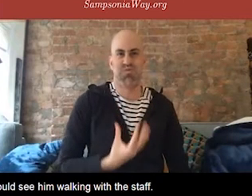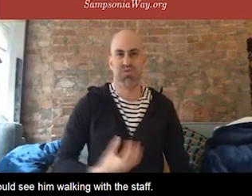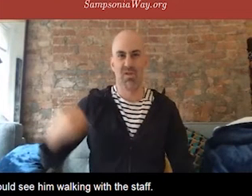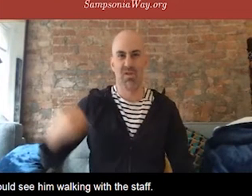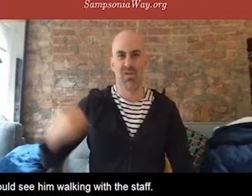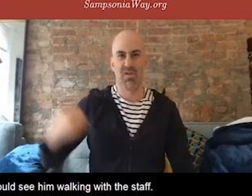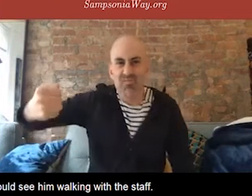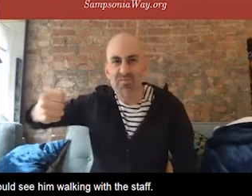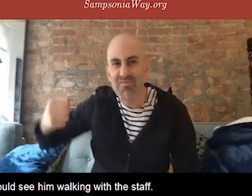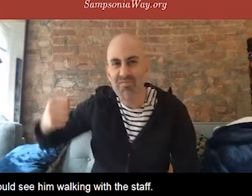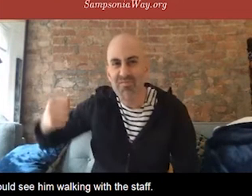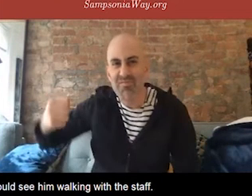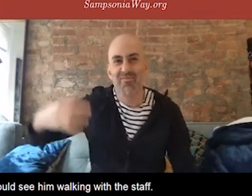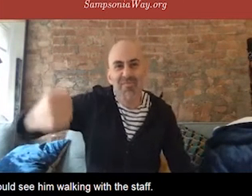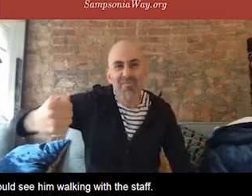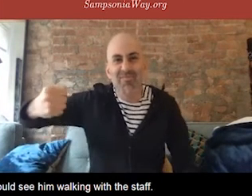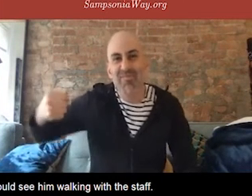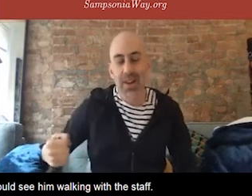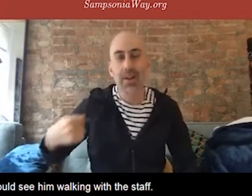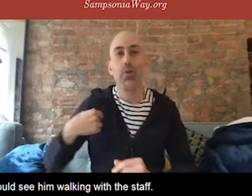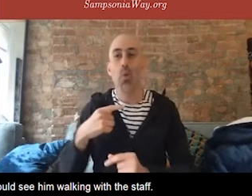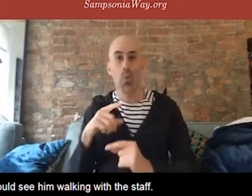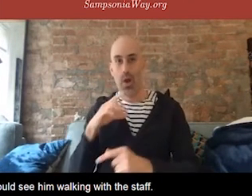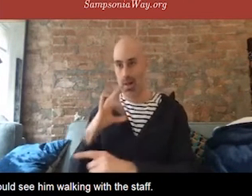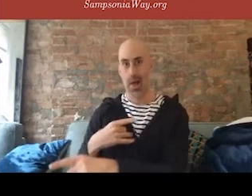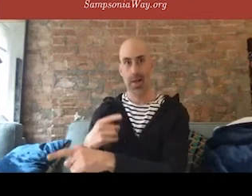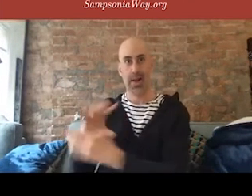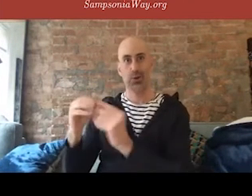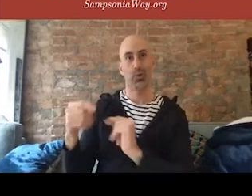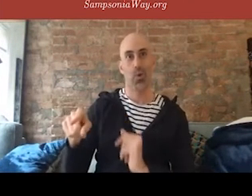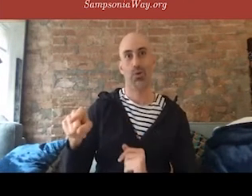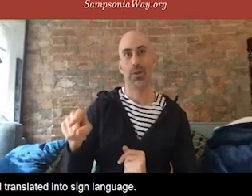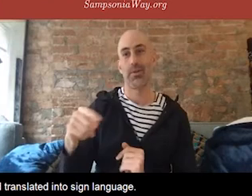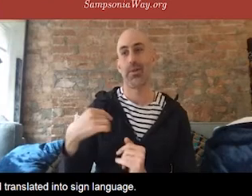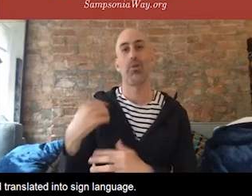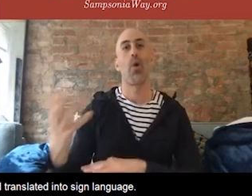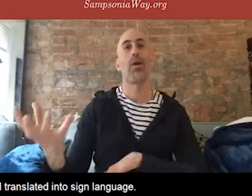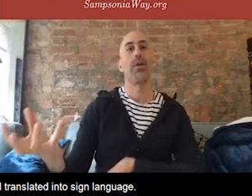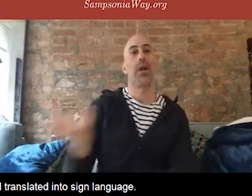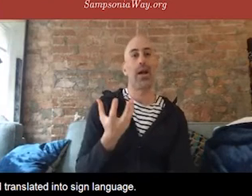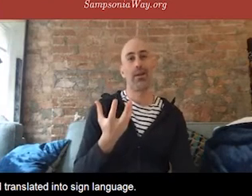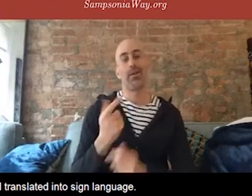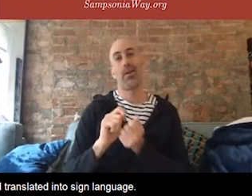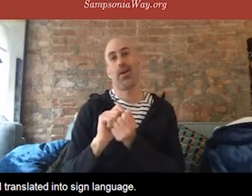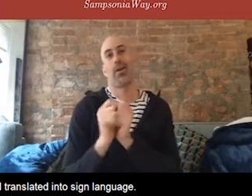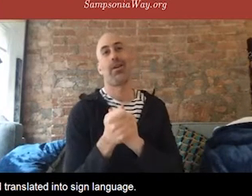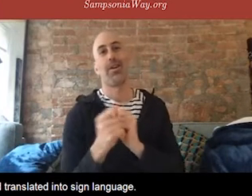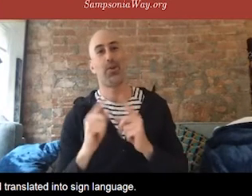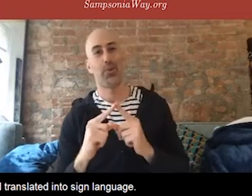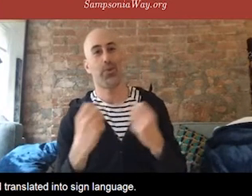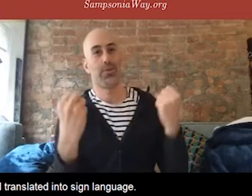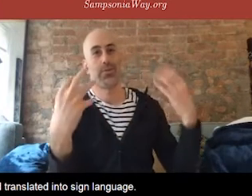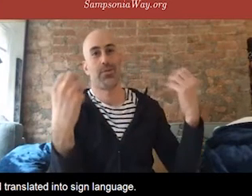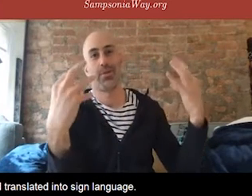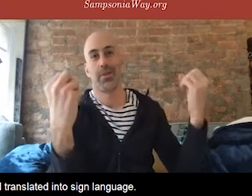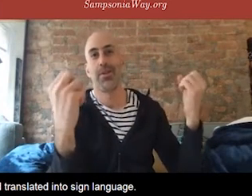language from the Torah with the beard, right? And you can see him walking with the staff. I really love that story. So